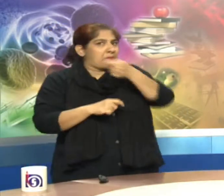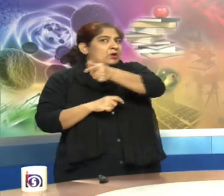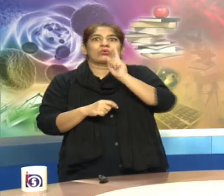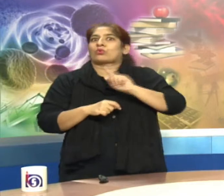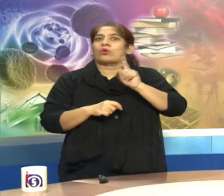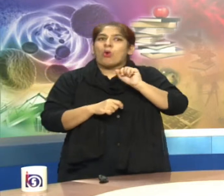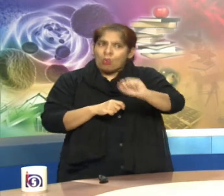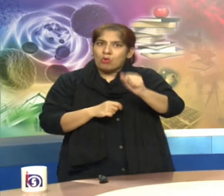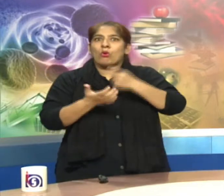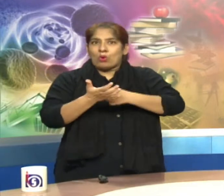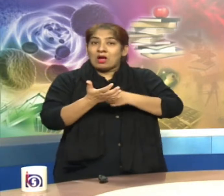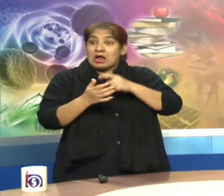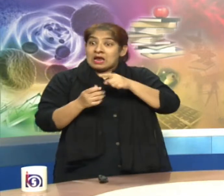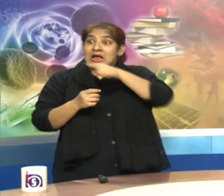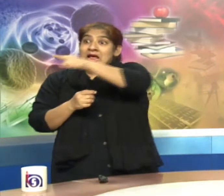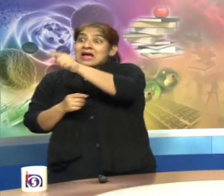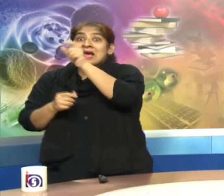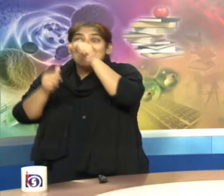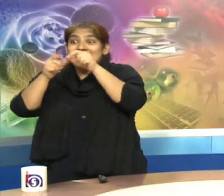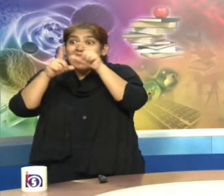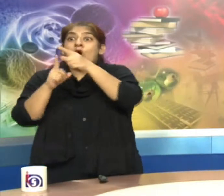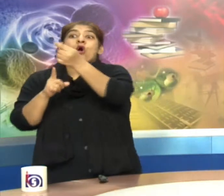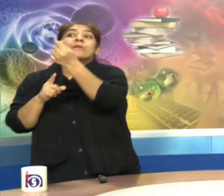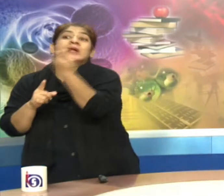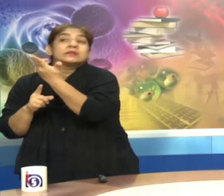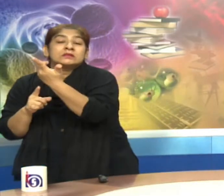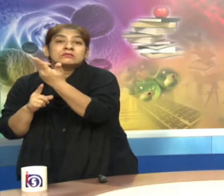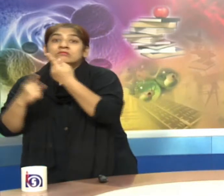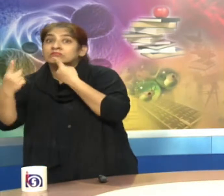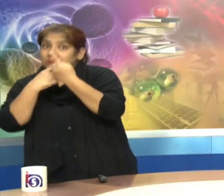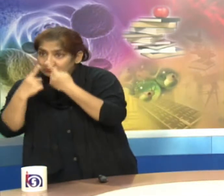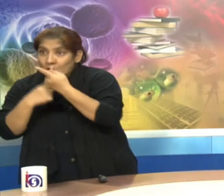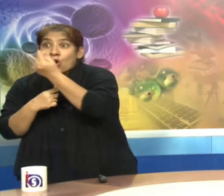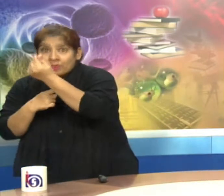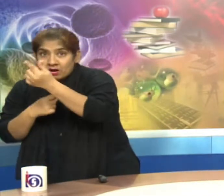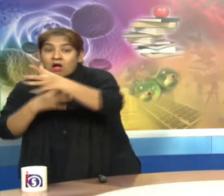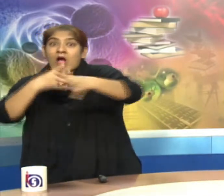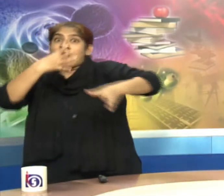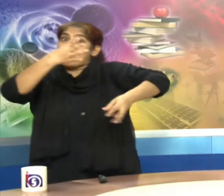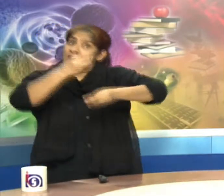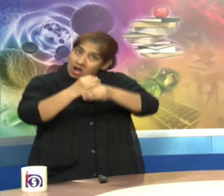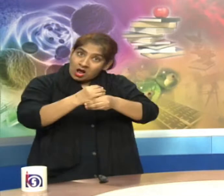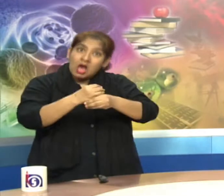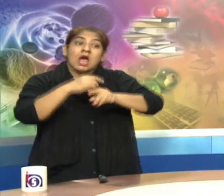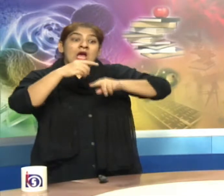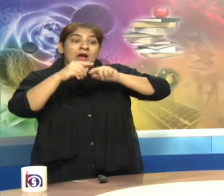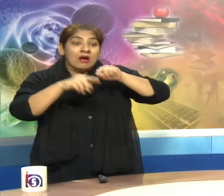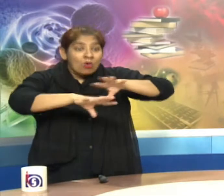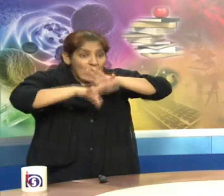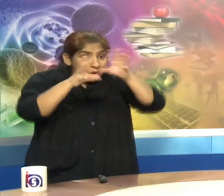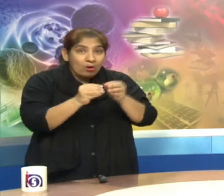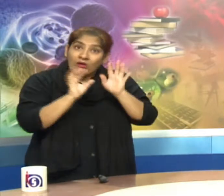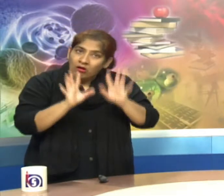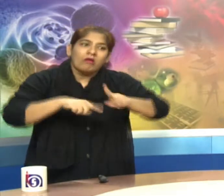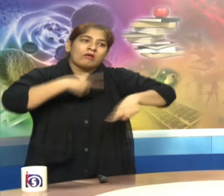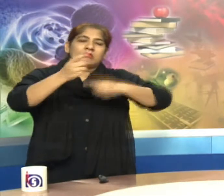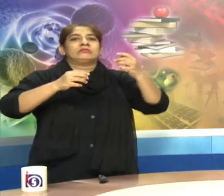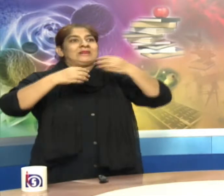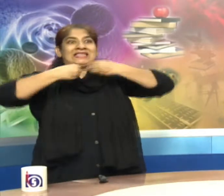the cost of the product is not only the cost of product, but the cost included in the